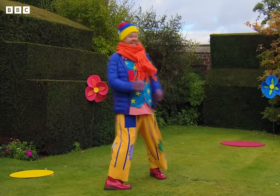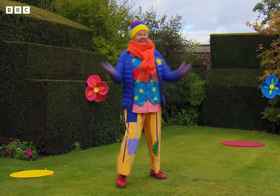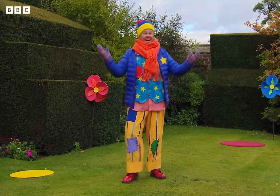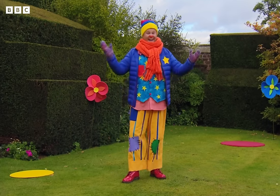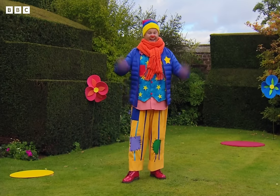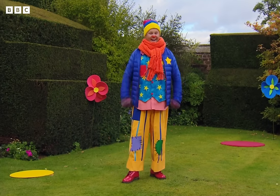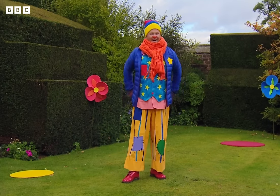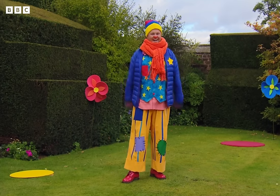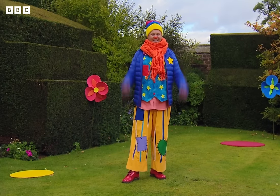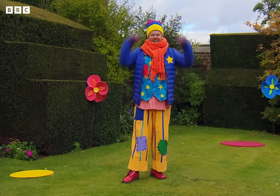Ta-da!